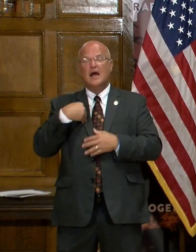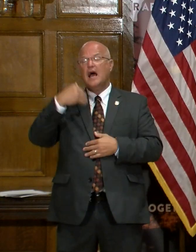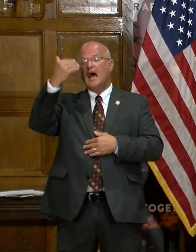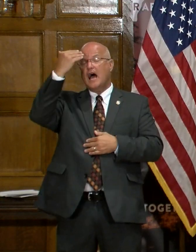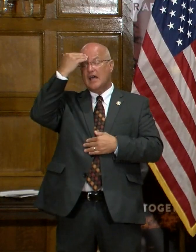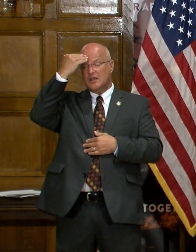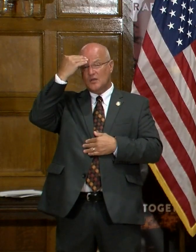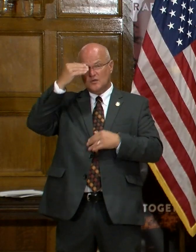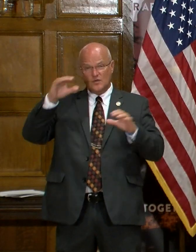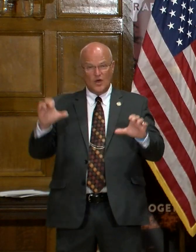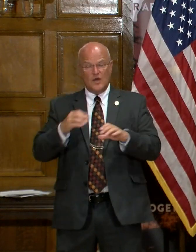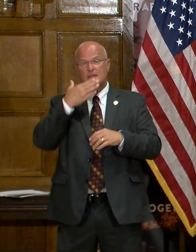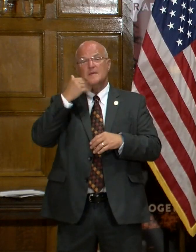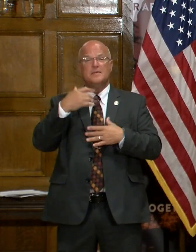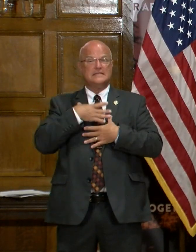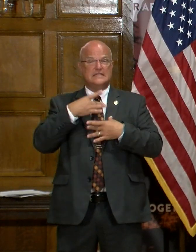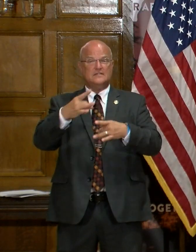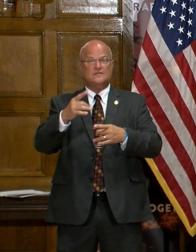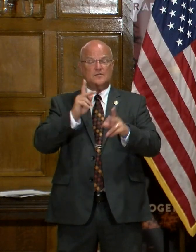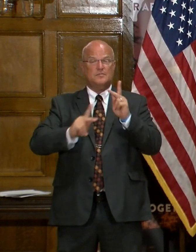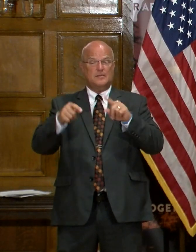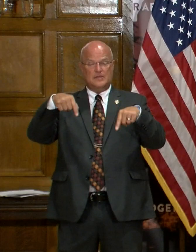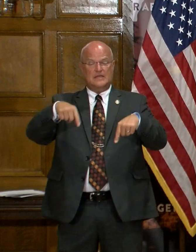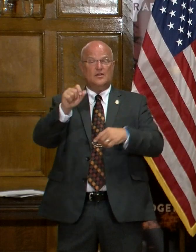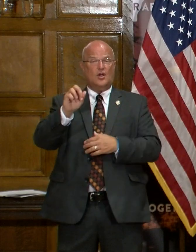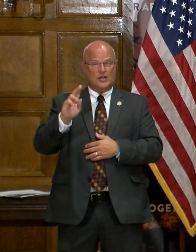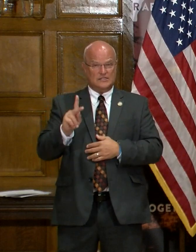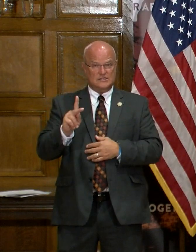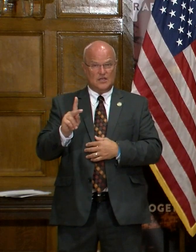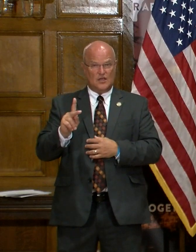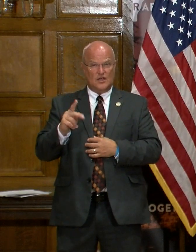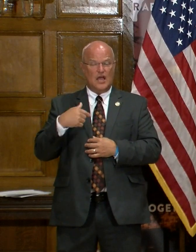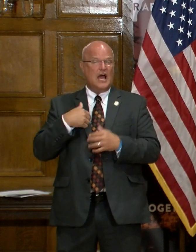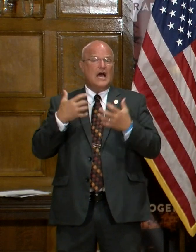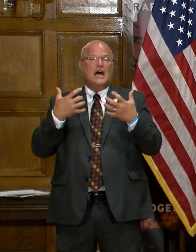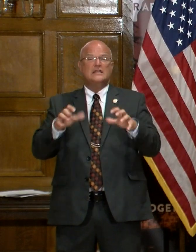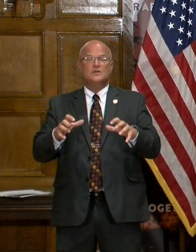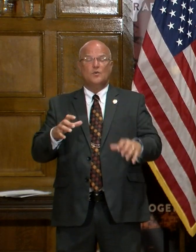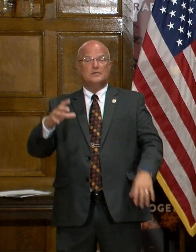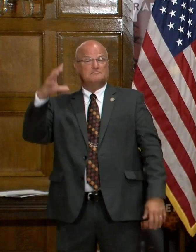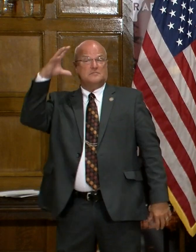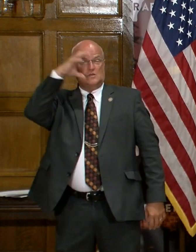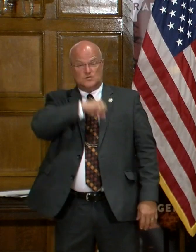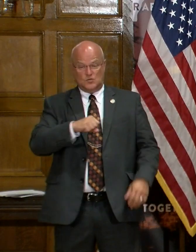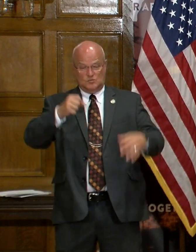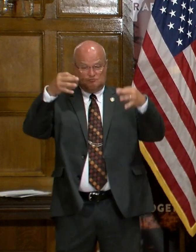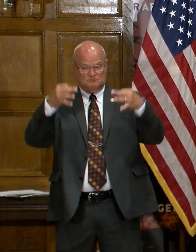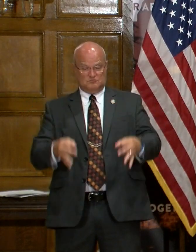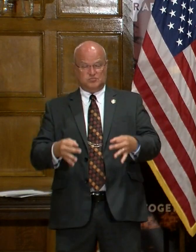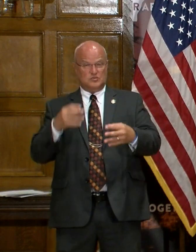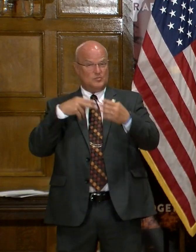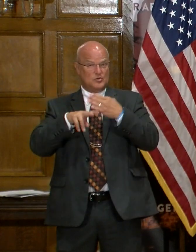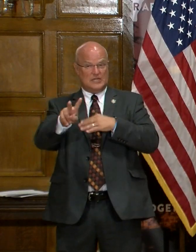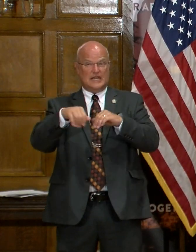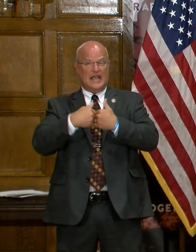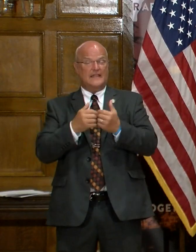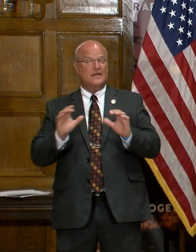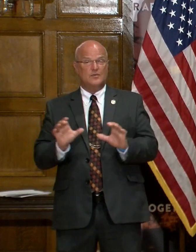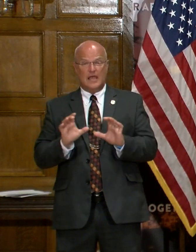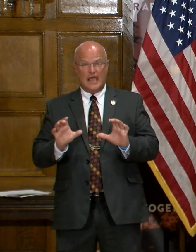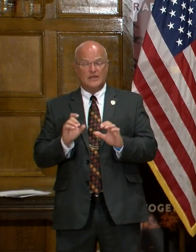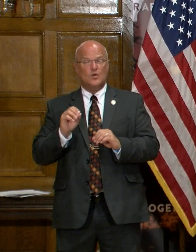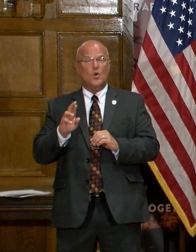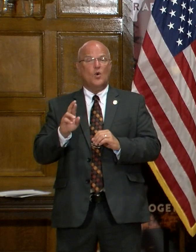that they will always act in the best interest of Arkansans. I just don't want to be presumptuous as to predicting how they would act